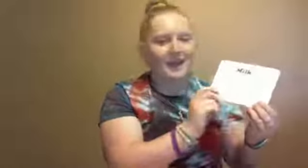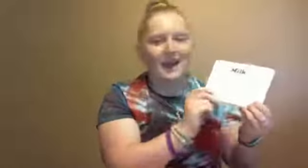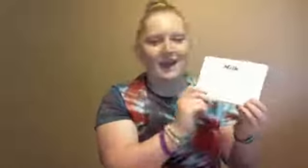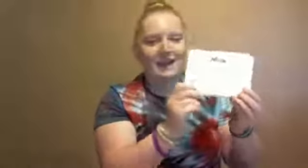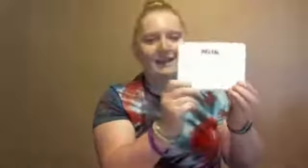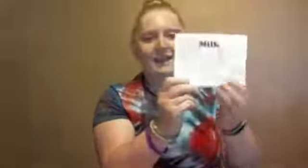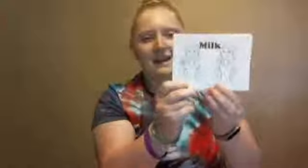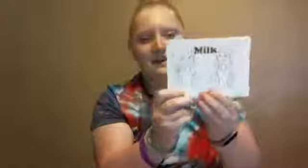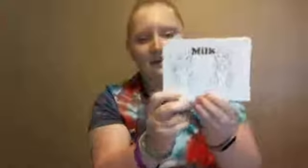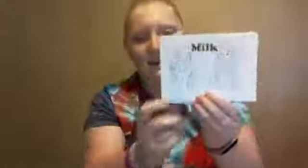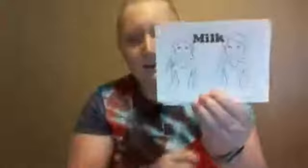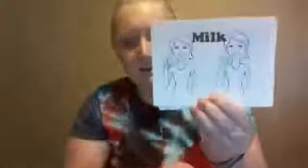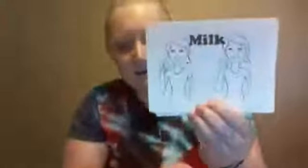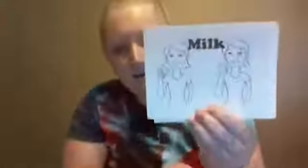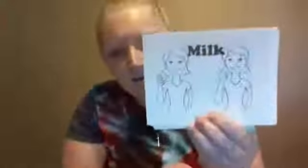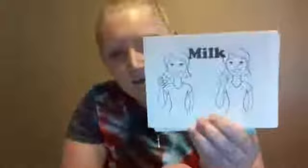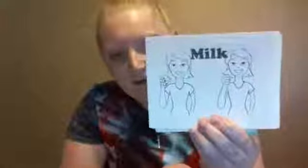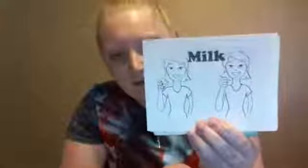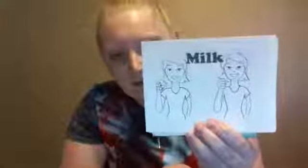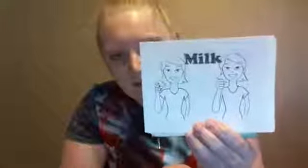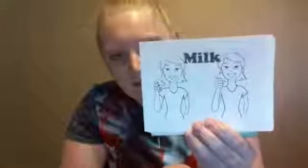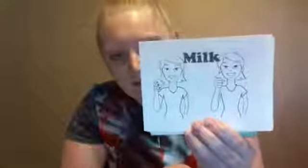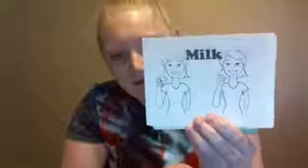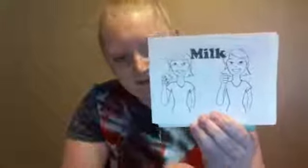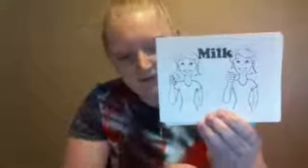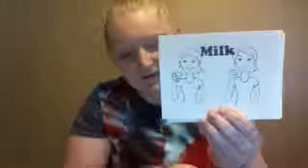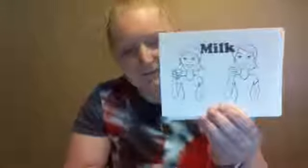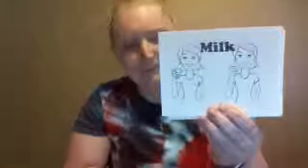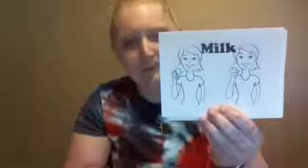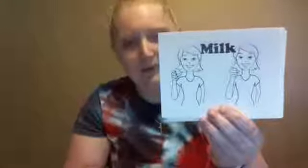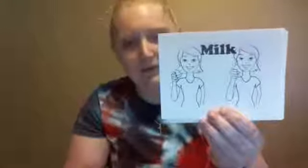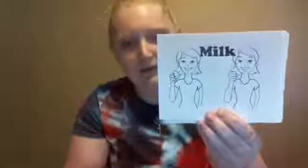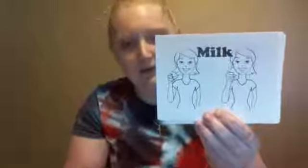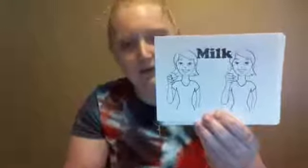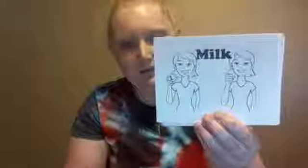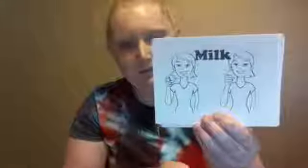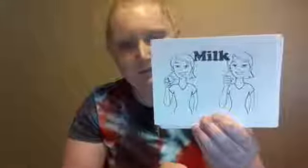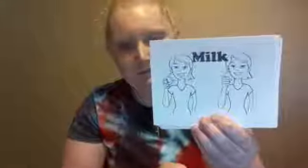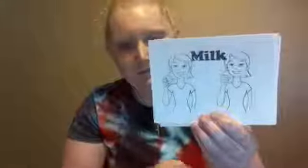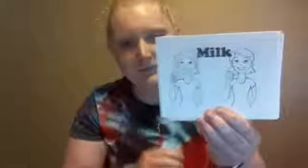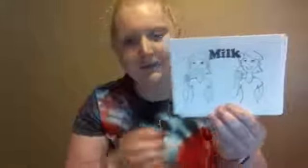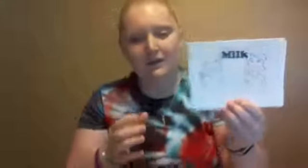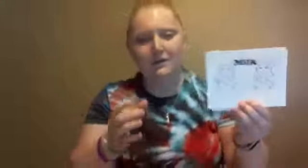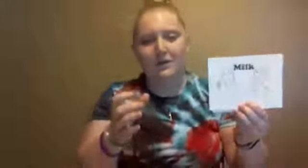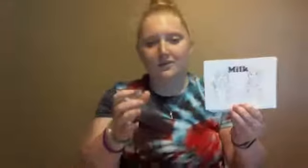Okay, and the next sign is milk. So